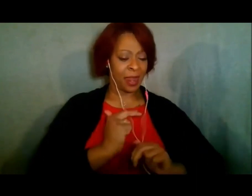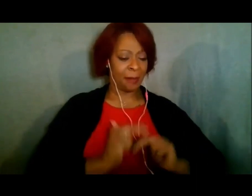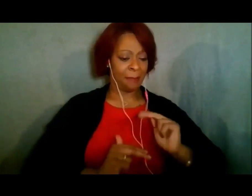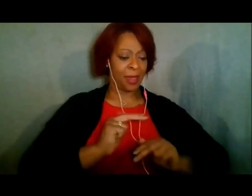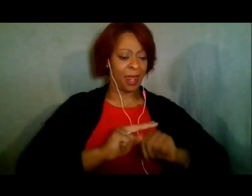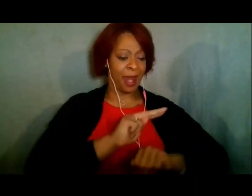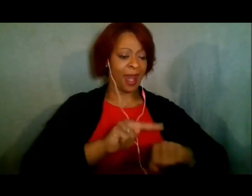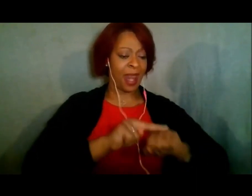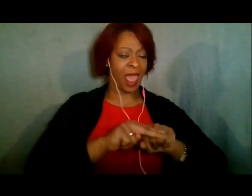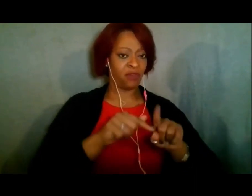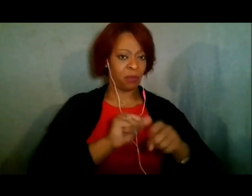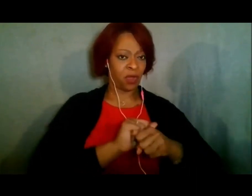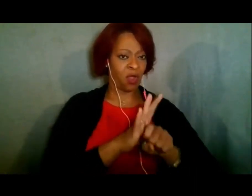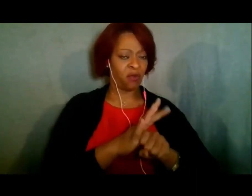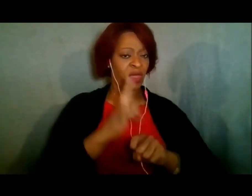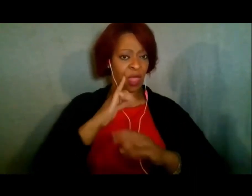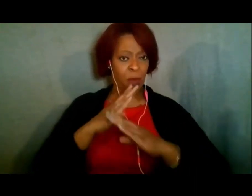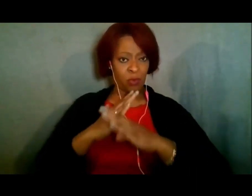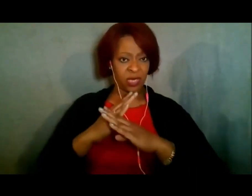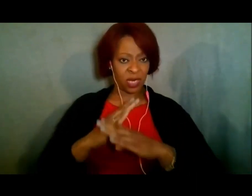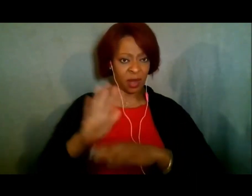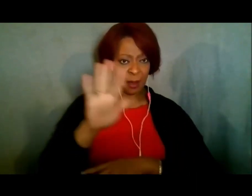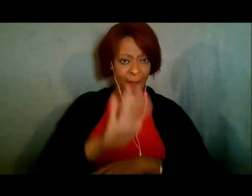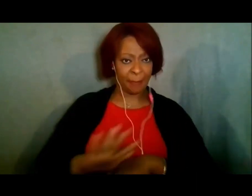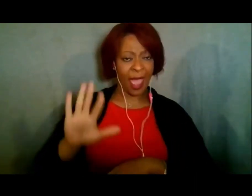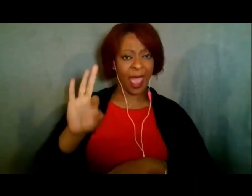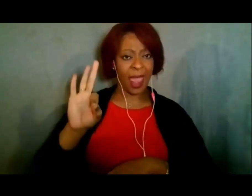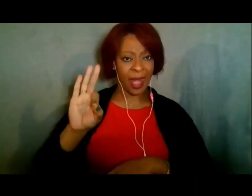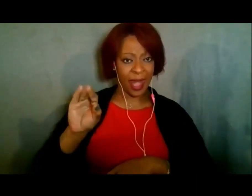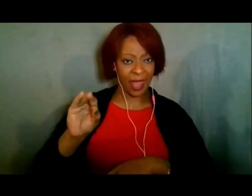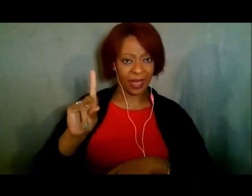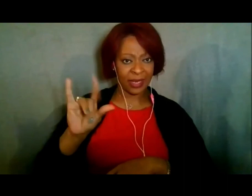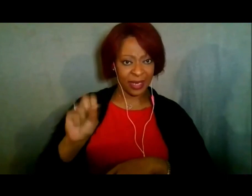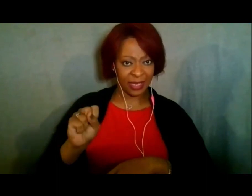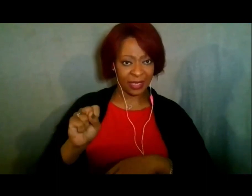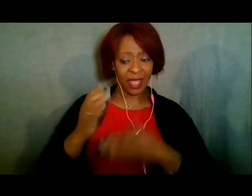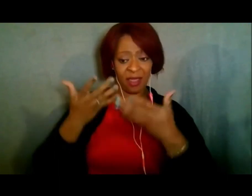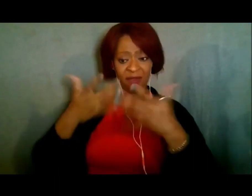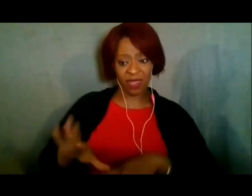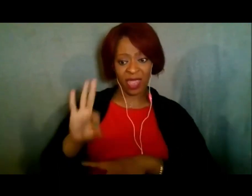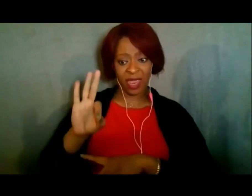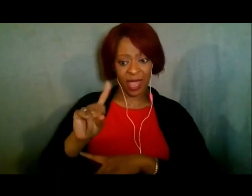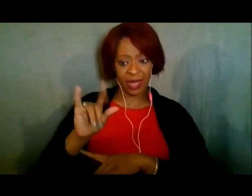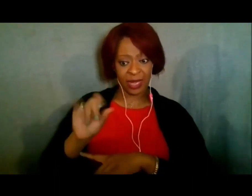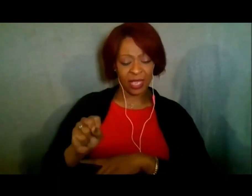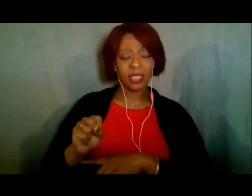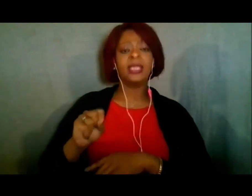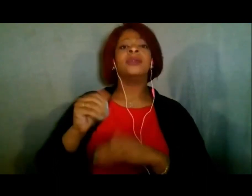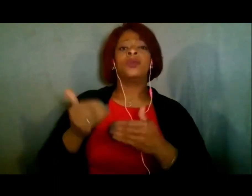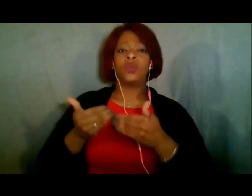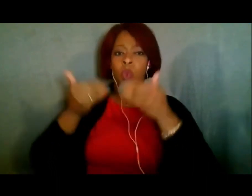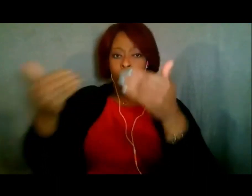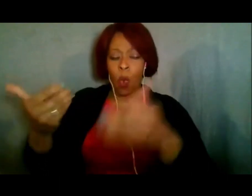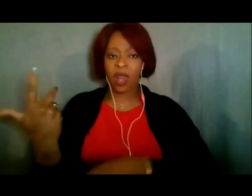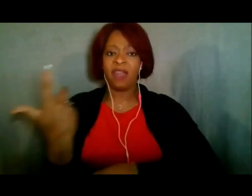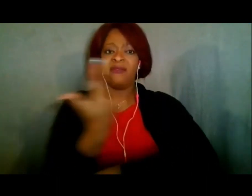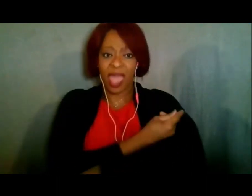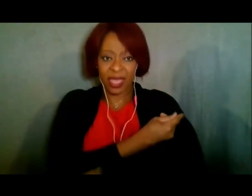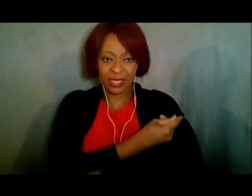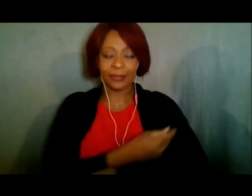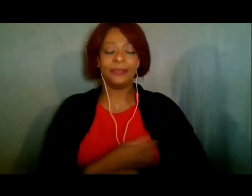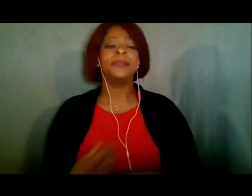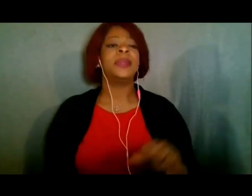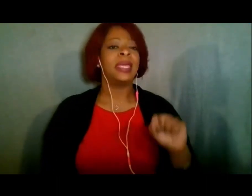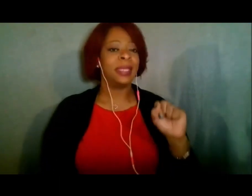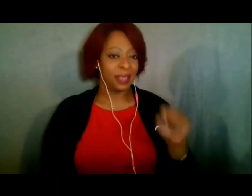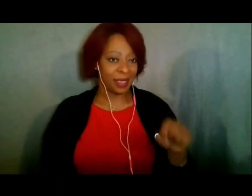naturally, you think they're protected for about 90 days. So at the end of that 90 days, the person would then need to get the vaccine. Yes. But